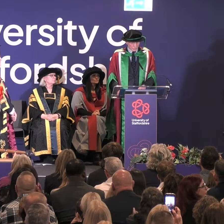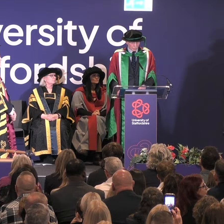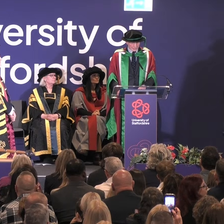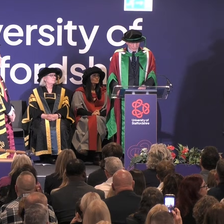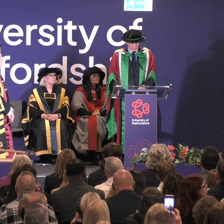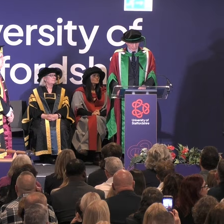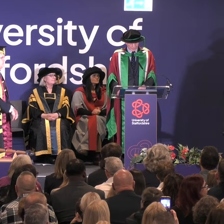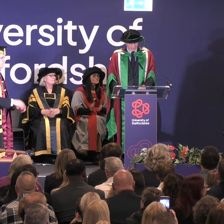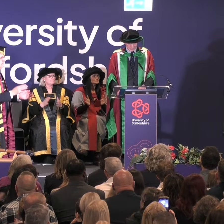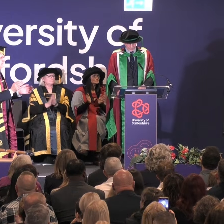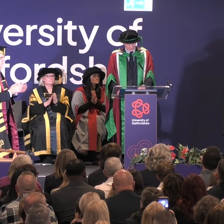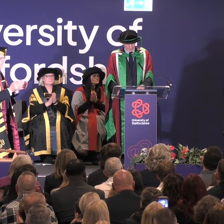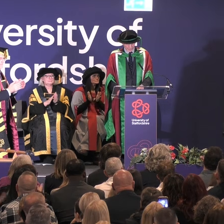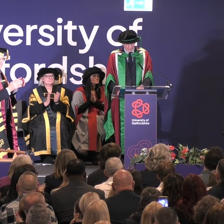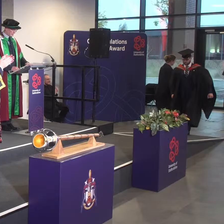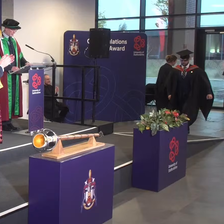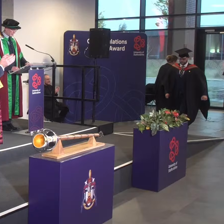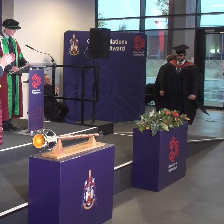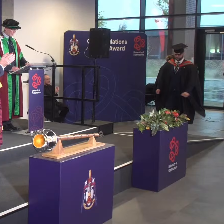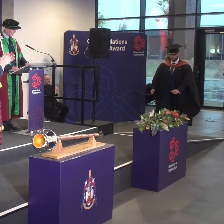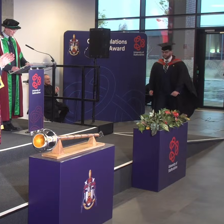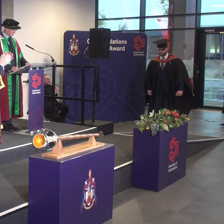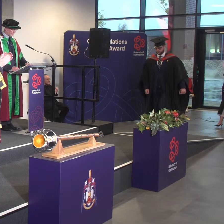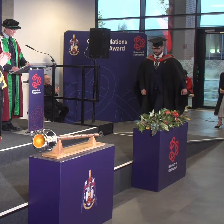Elliot Robinson.